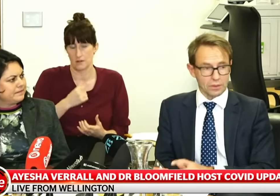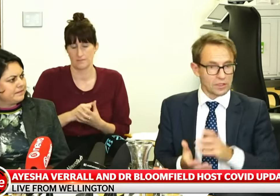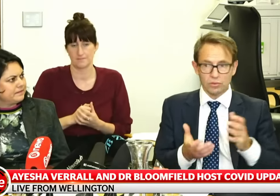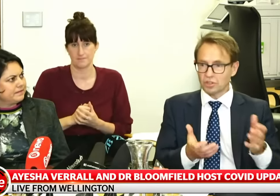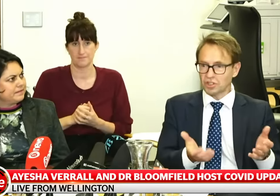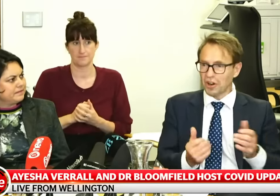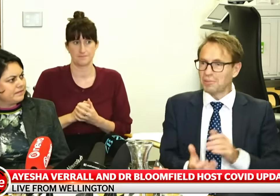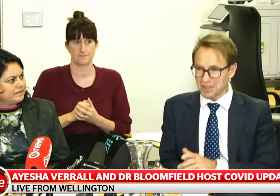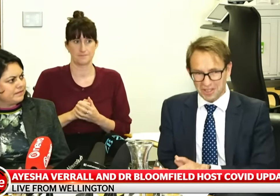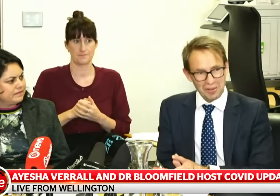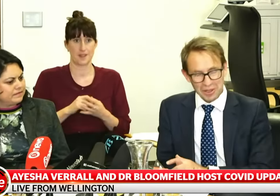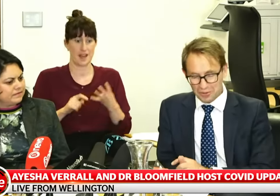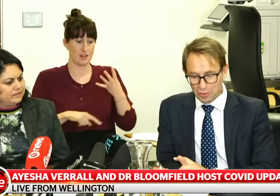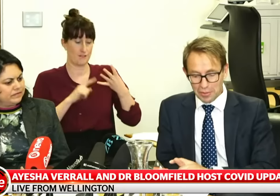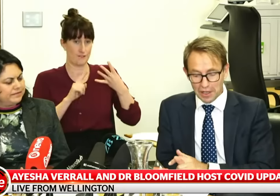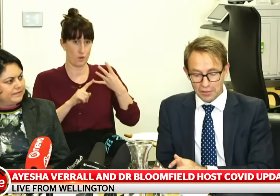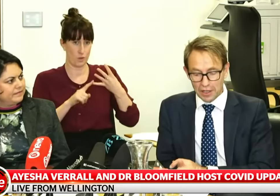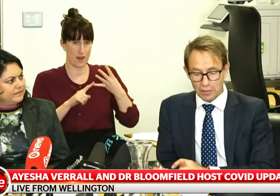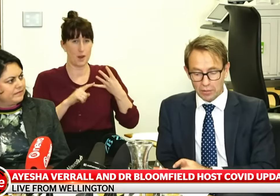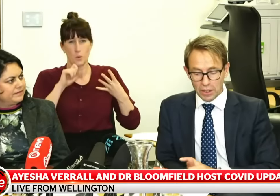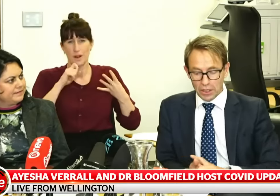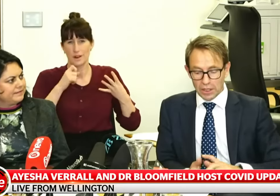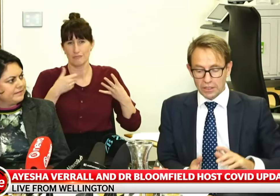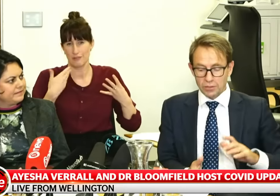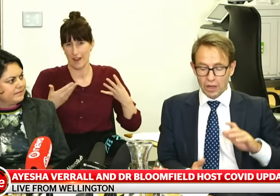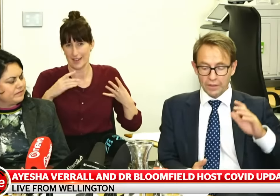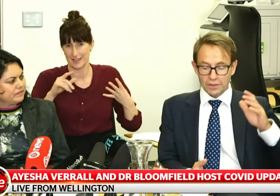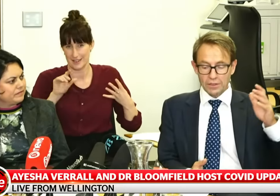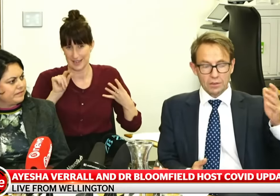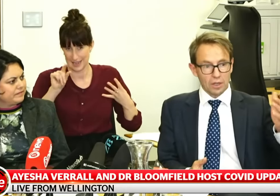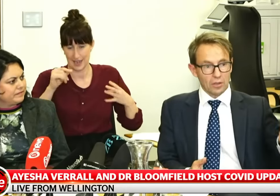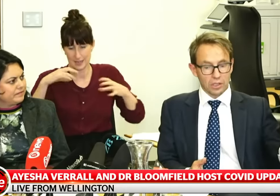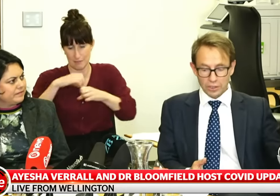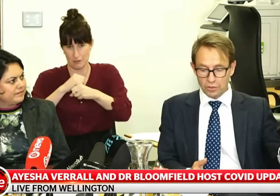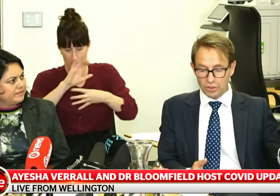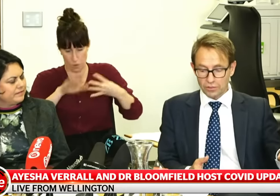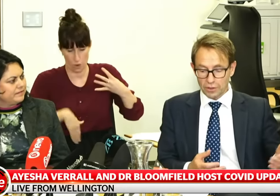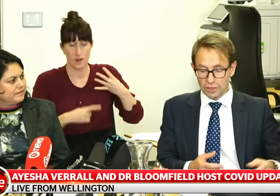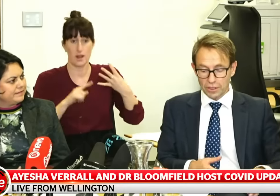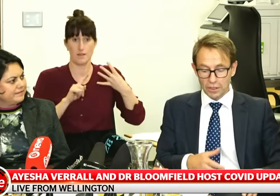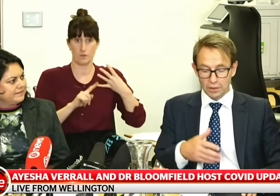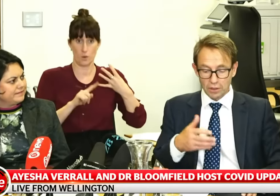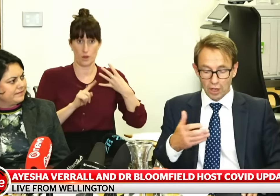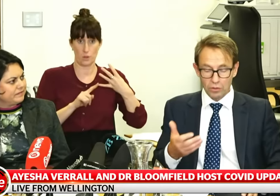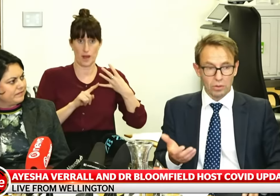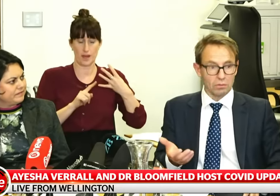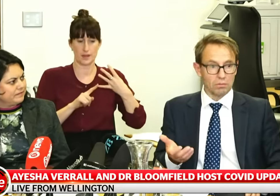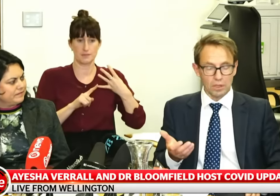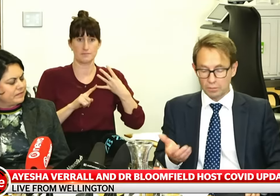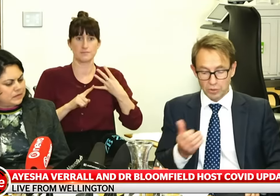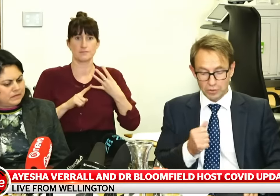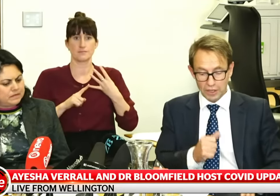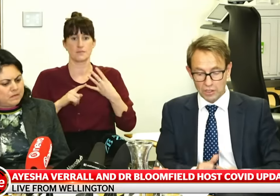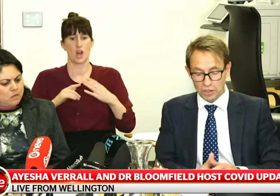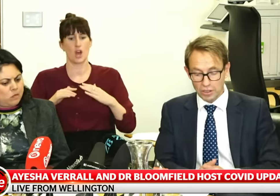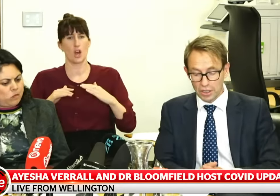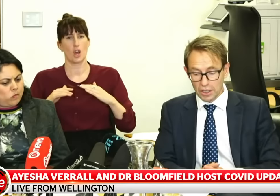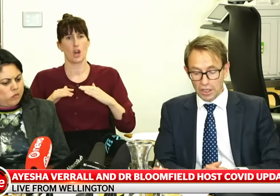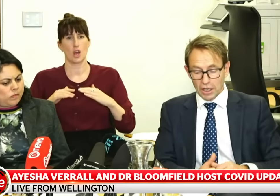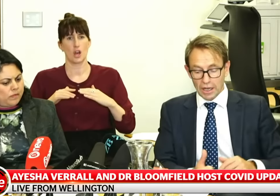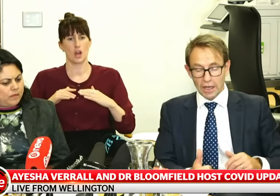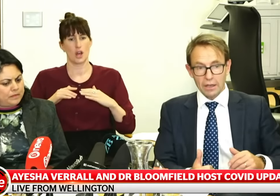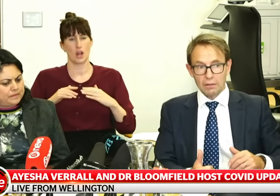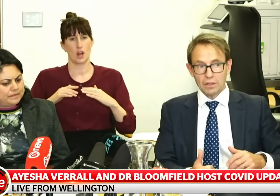scenario, and these are all described in the summary that will be made available, is one that's low clinical severity, low immune evasion.